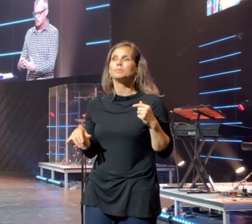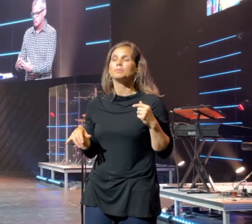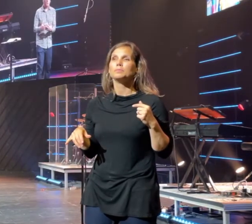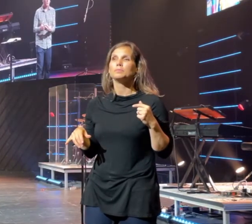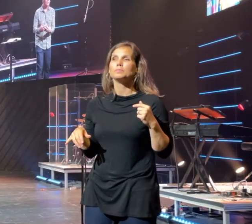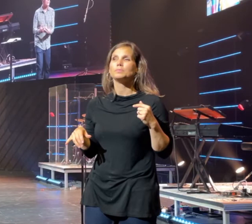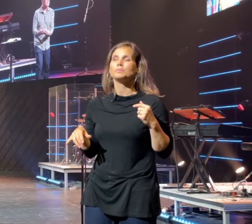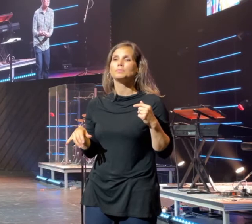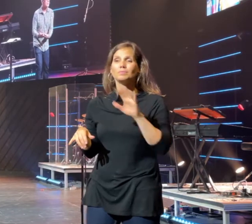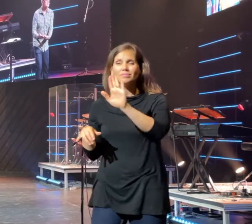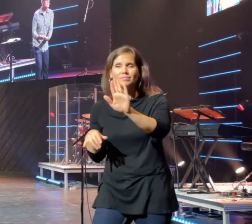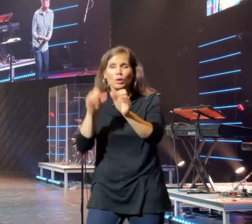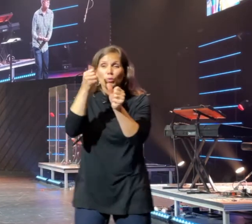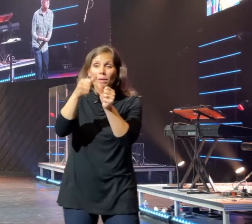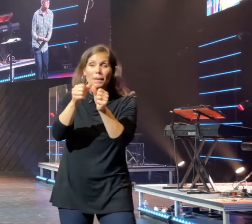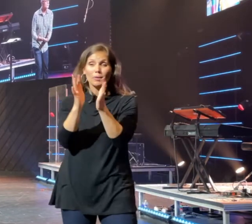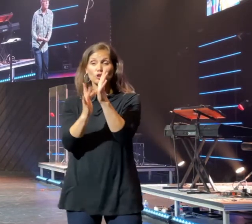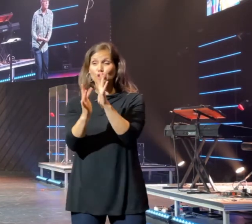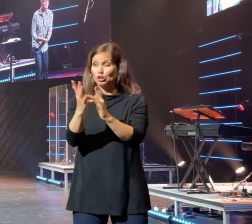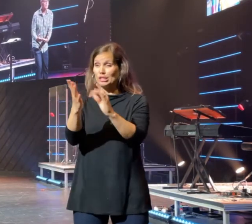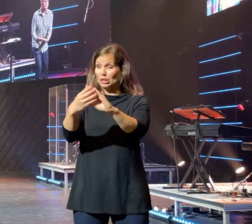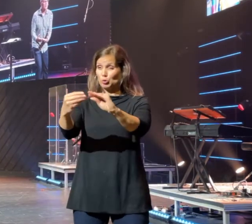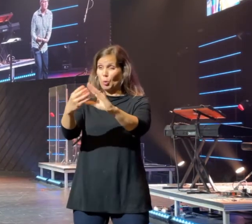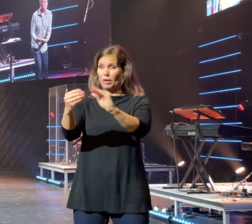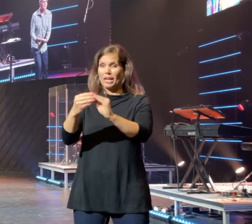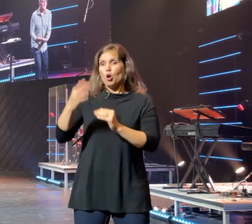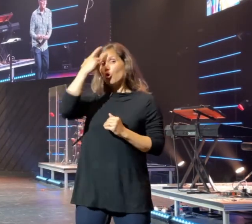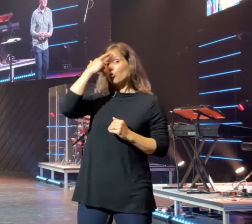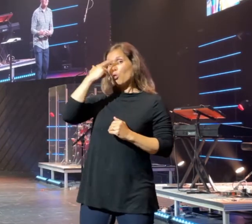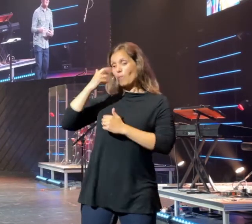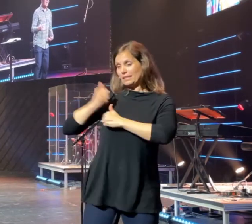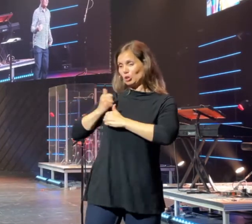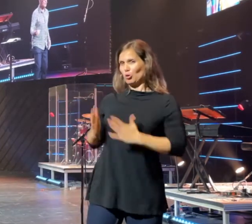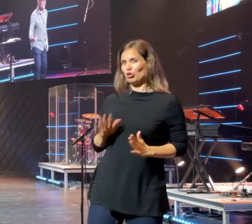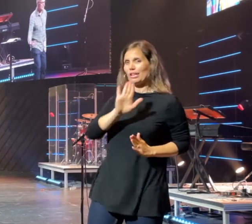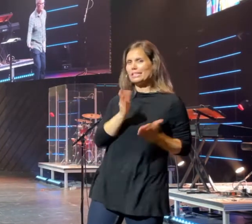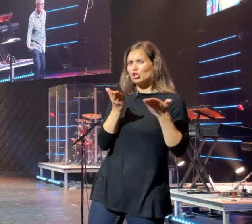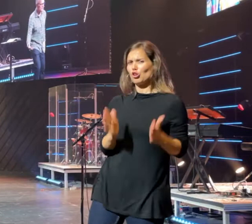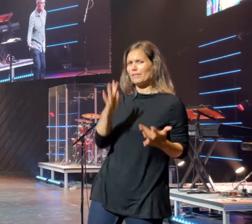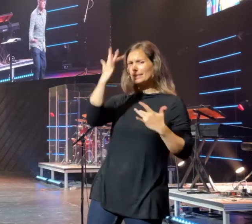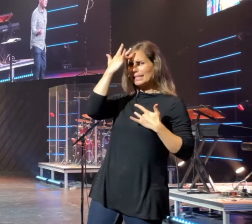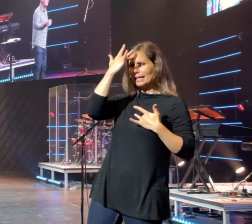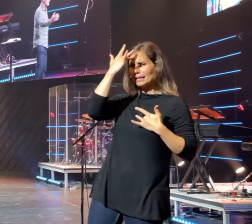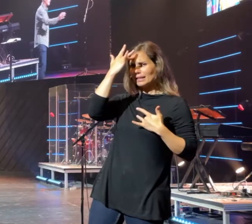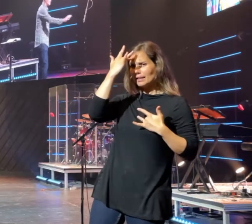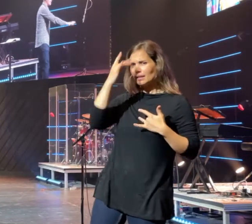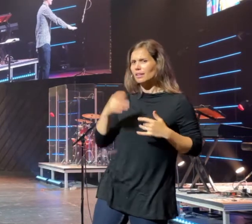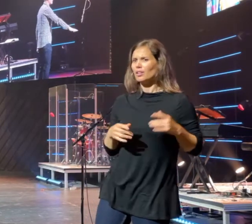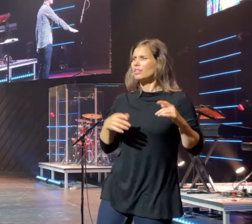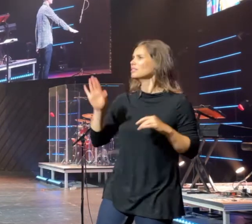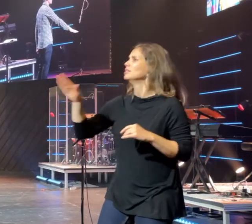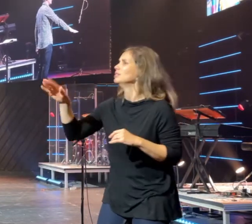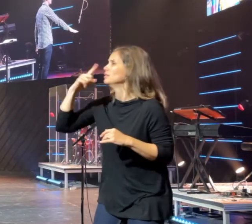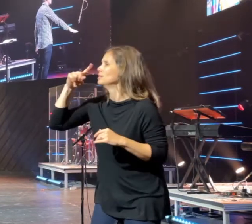Jesus was the one who healed the centurion's servant, who was a Roman. And he said, after he healed that servant, I've